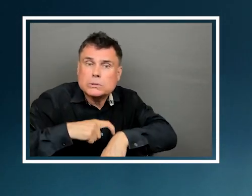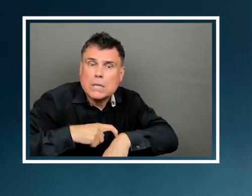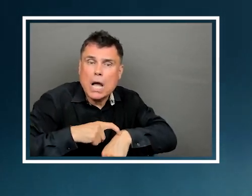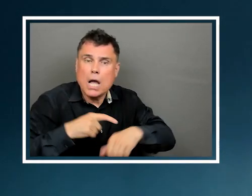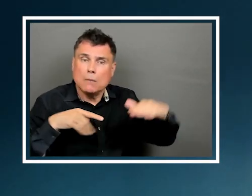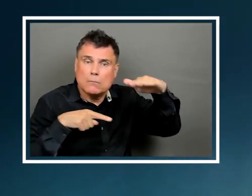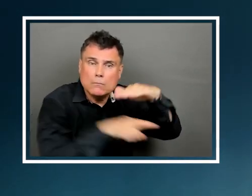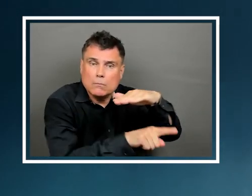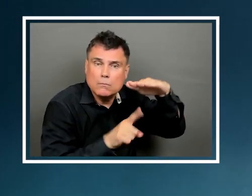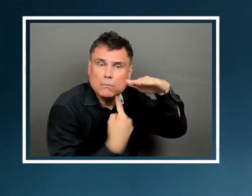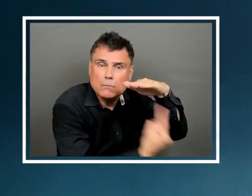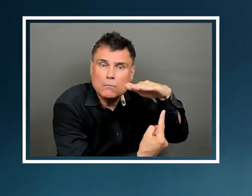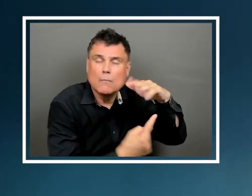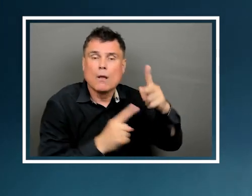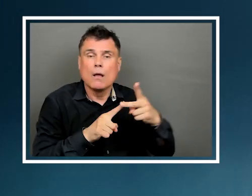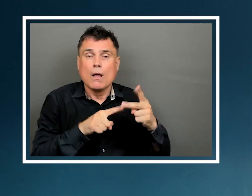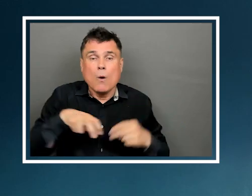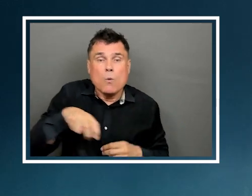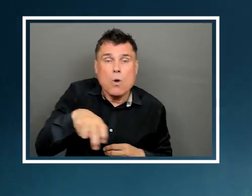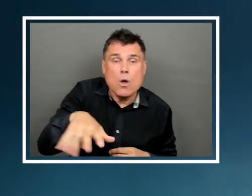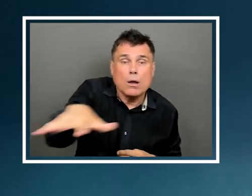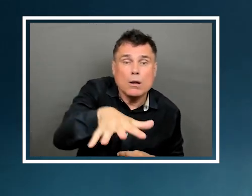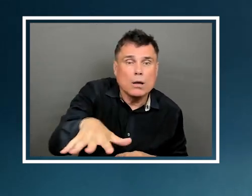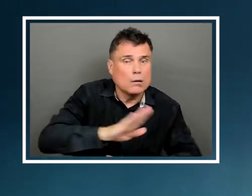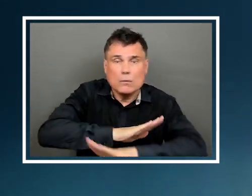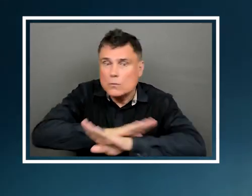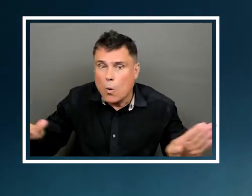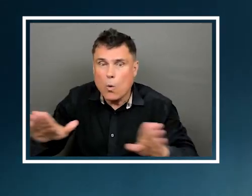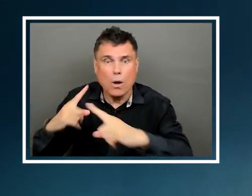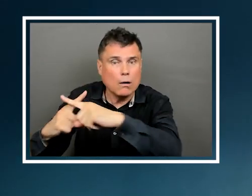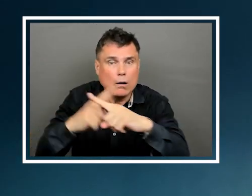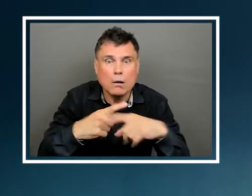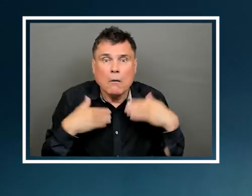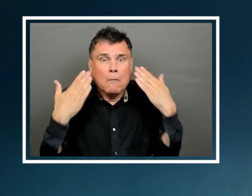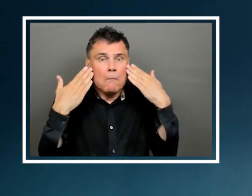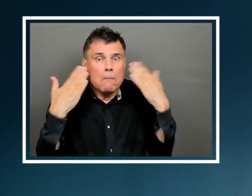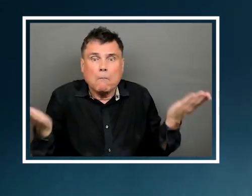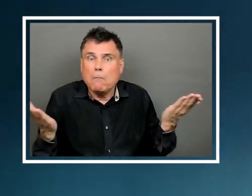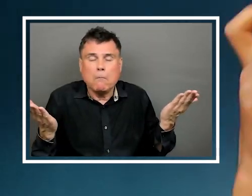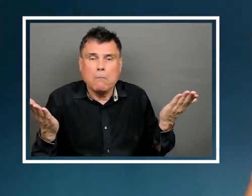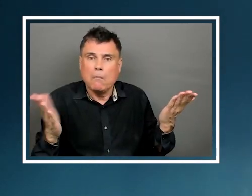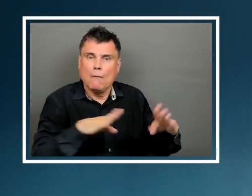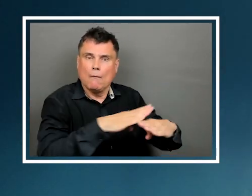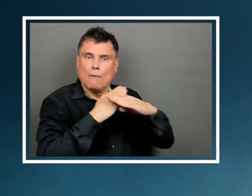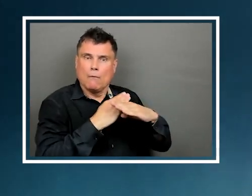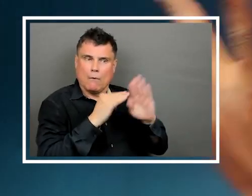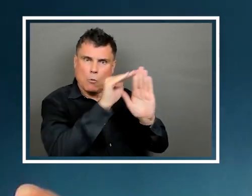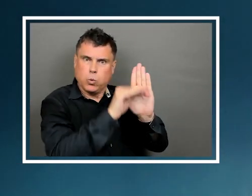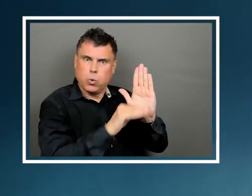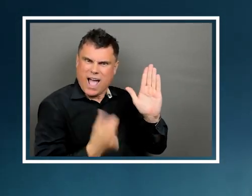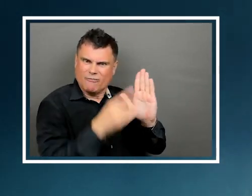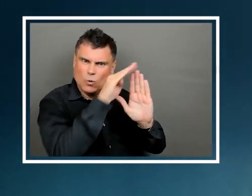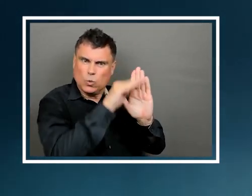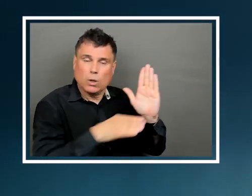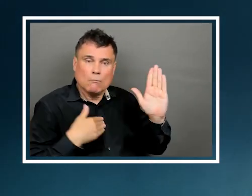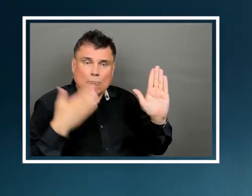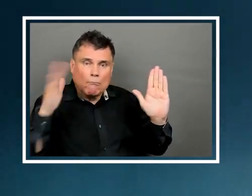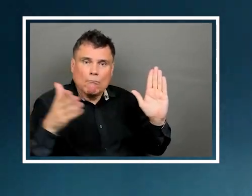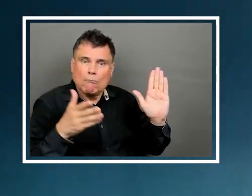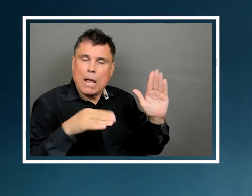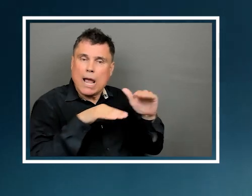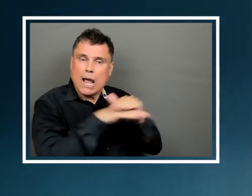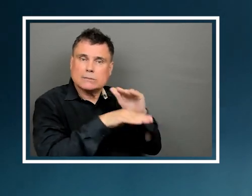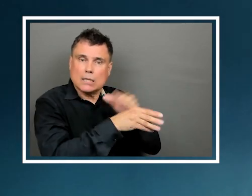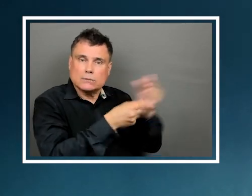received the information about curfew and movement restrictions, there was bound to be some movement beyond the restricted hours.